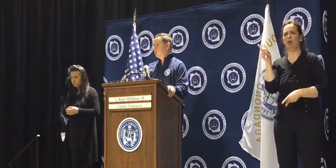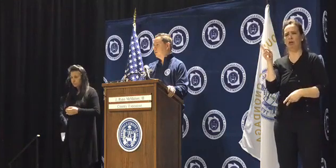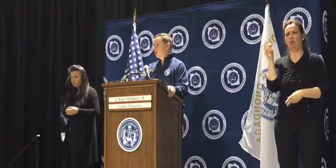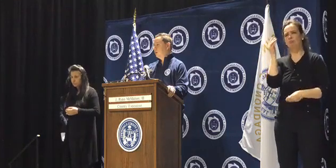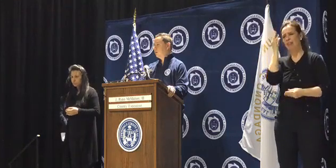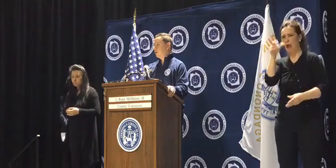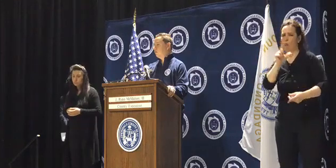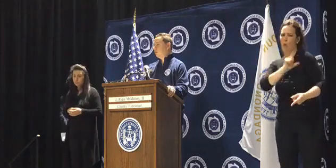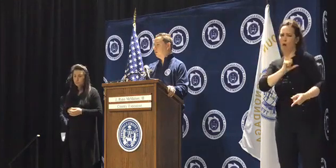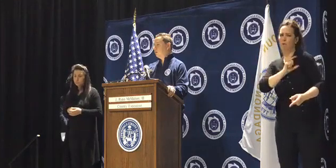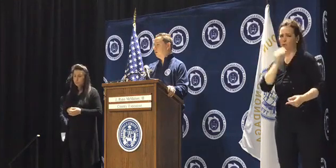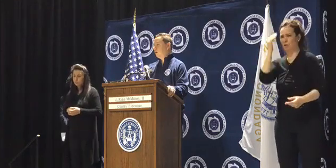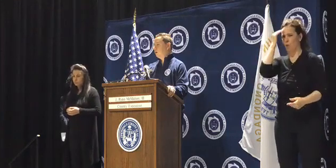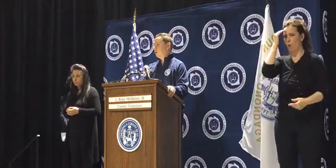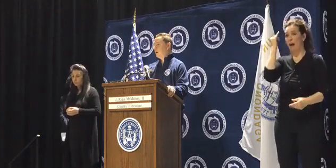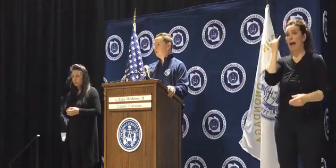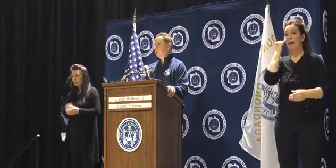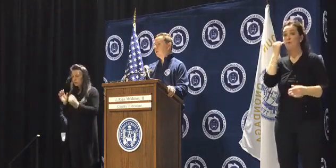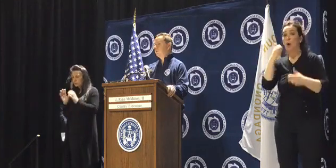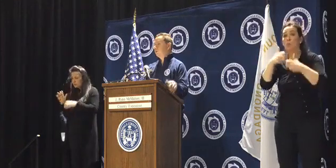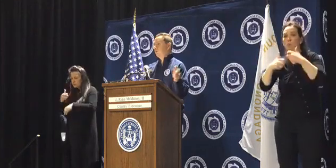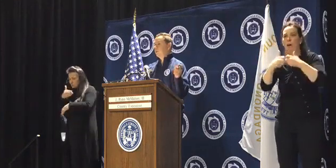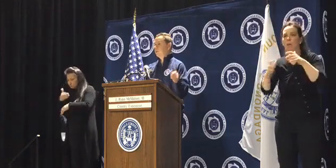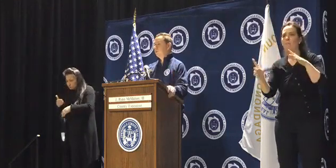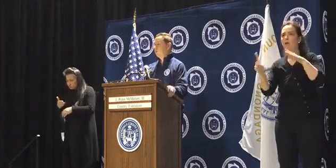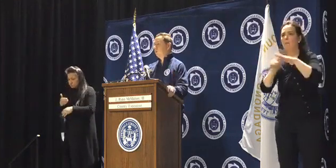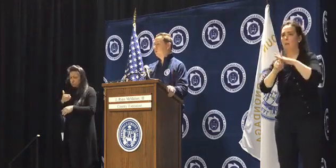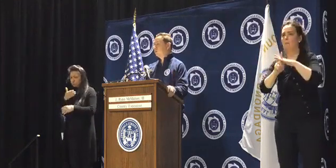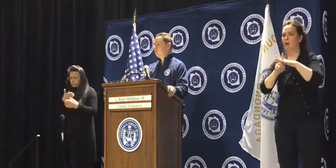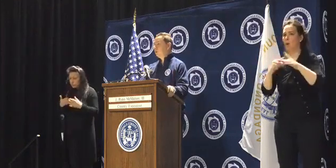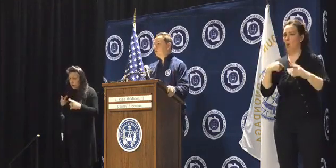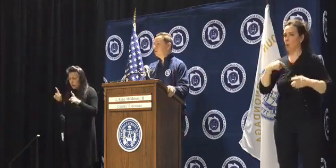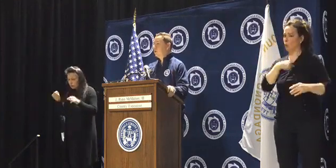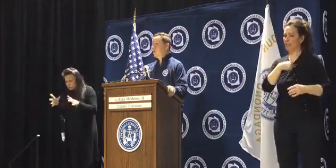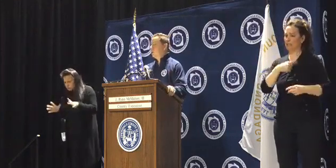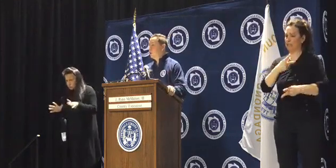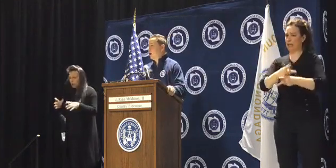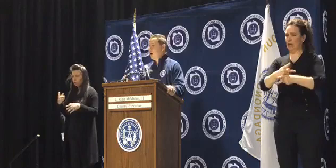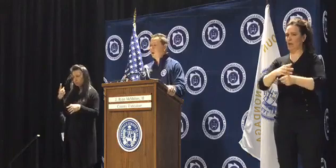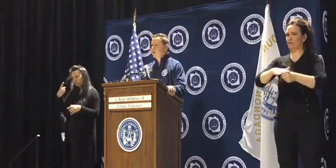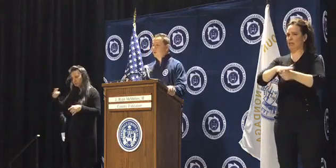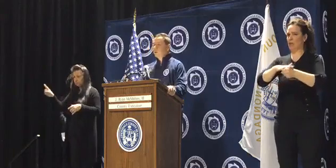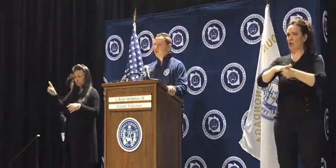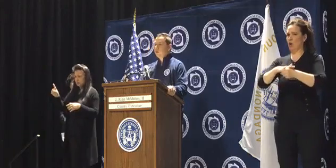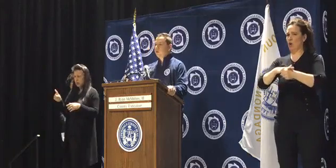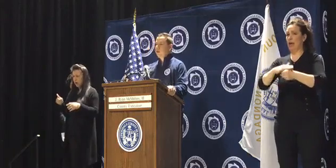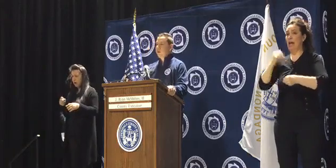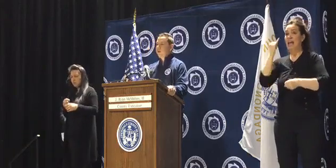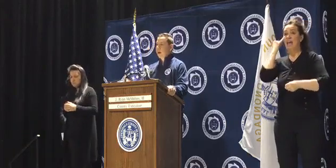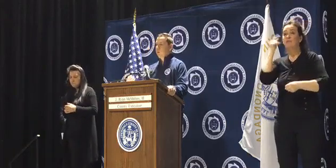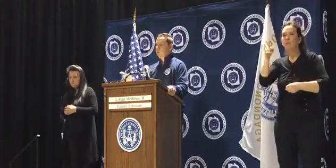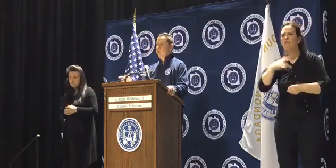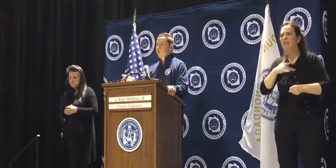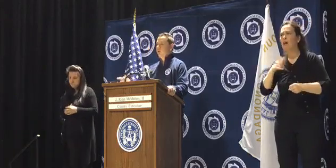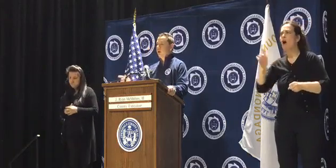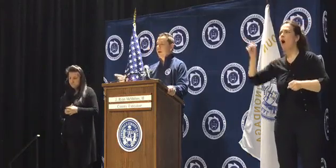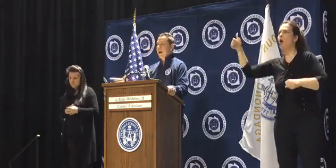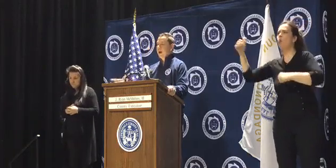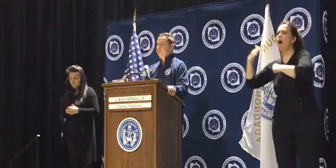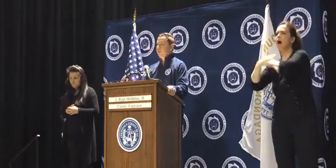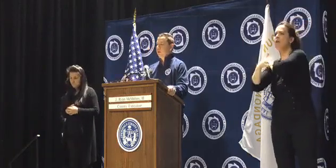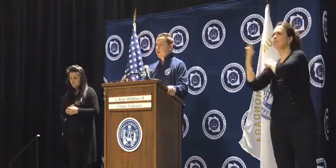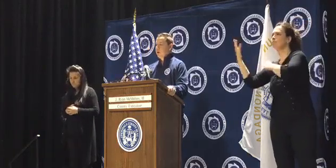idea, and the governor announced it at his briefing. Perfect. So there's things that when we think